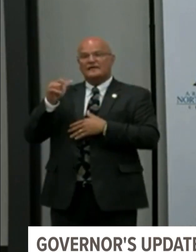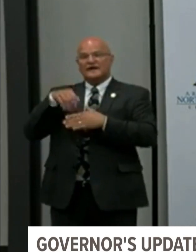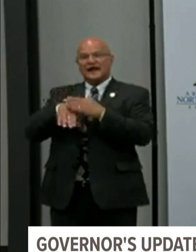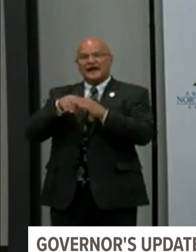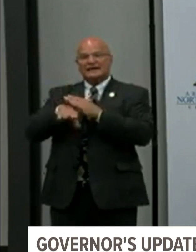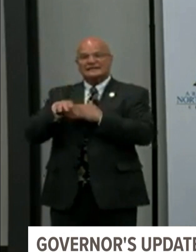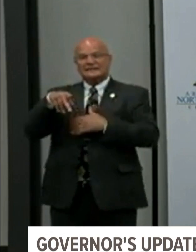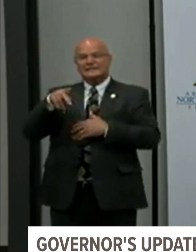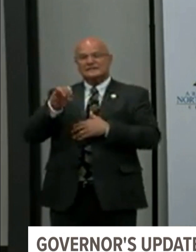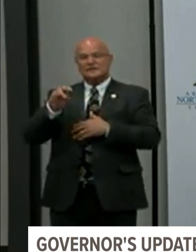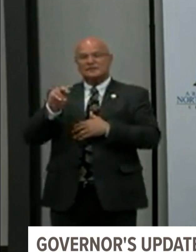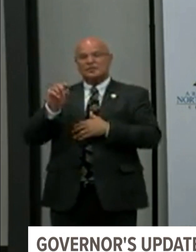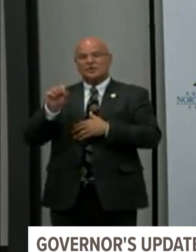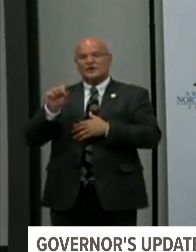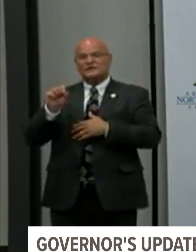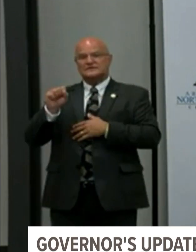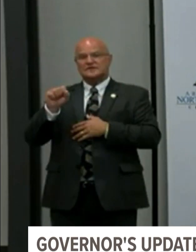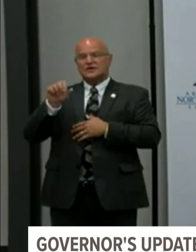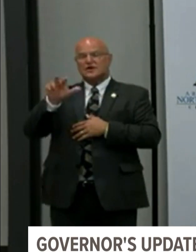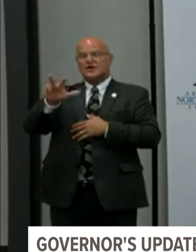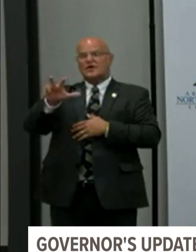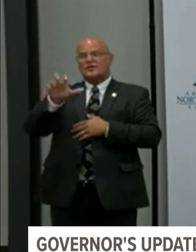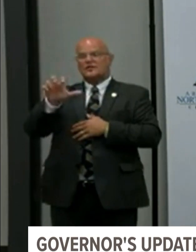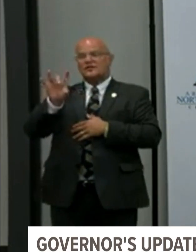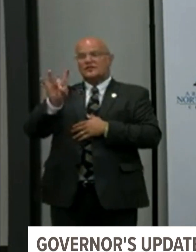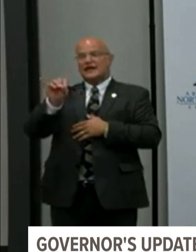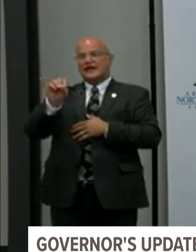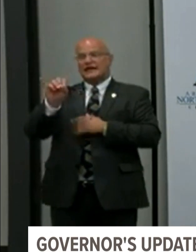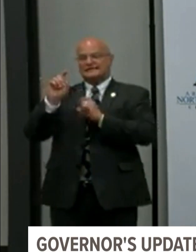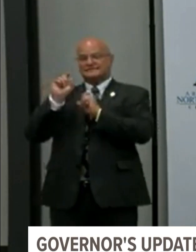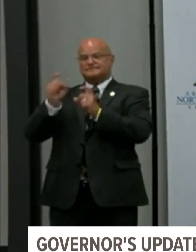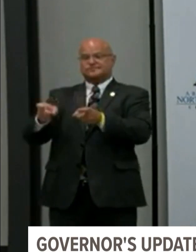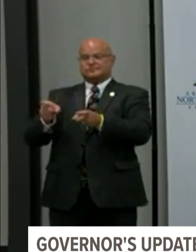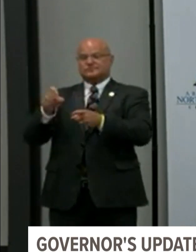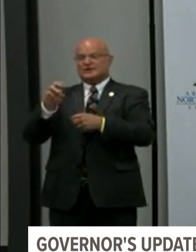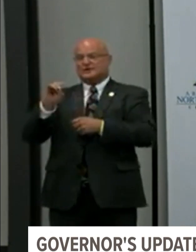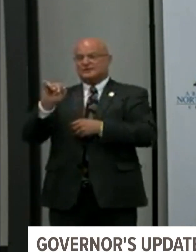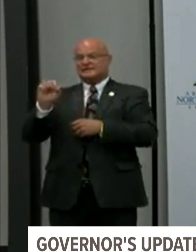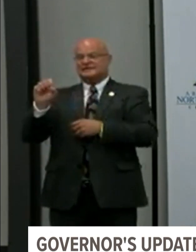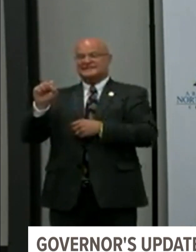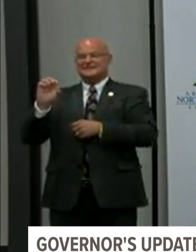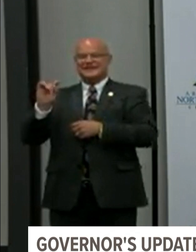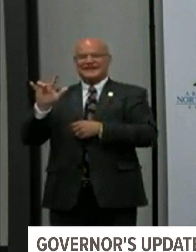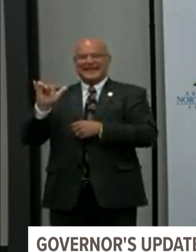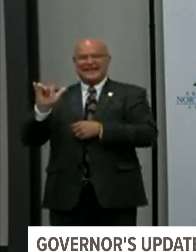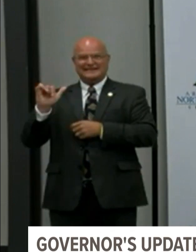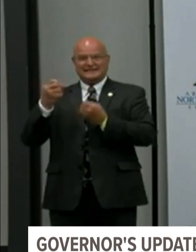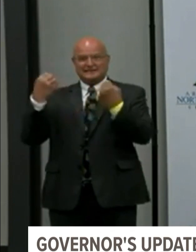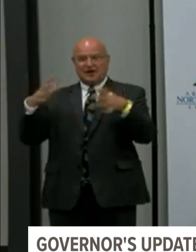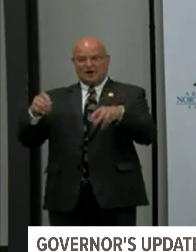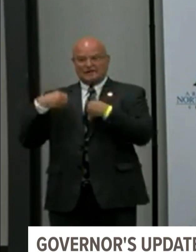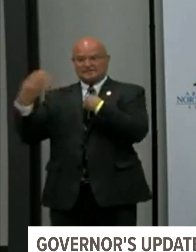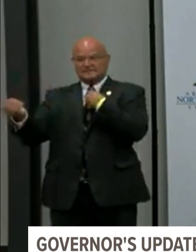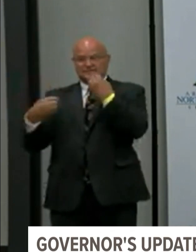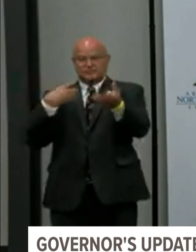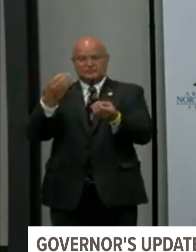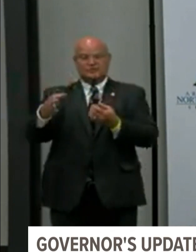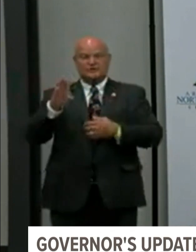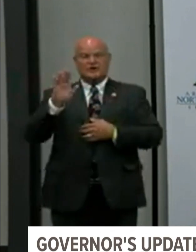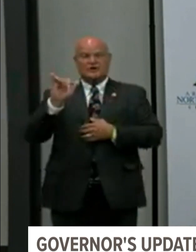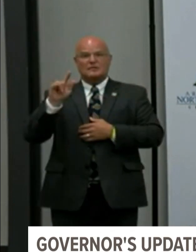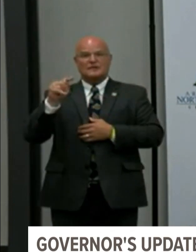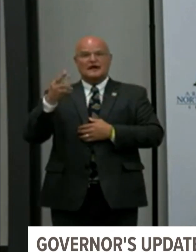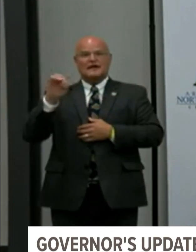access points. 380 have been granted here to Mississippi County that have been delivered to the Blytheville